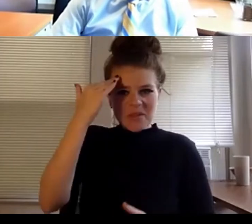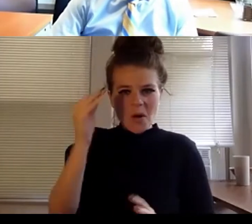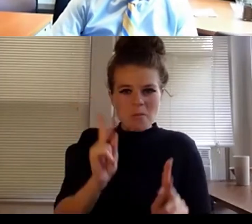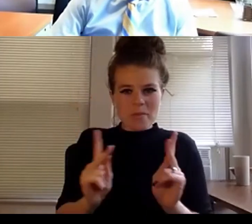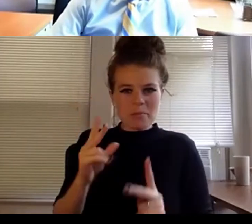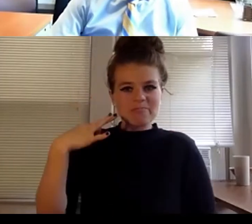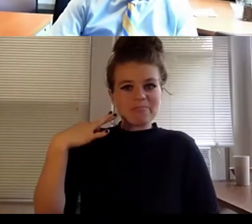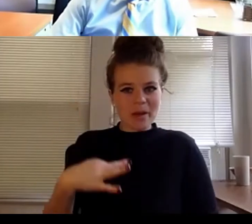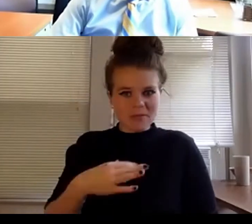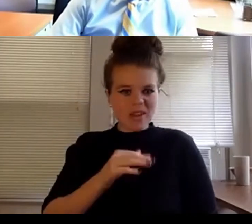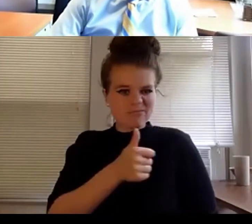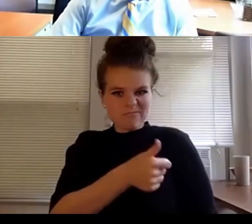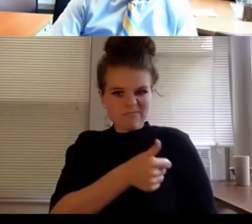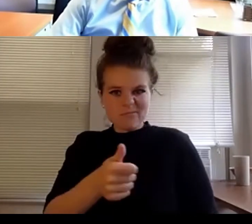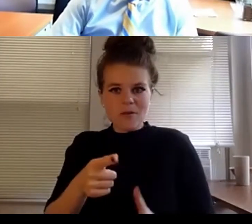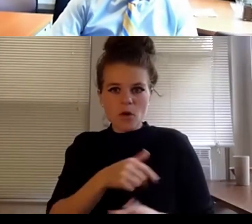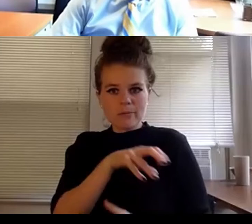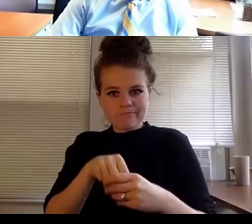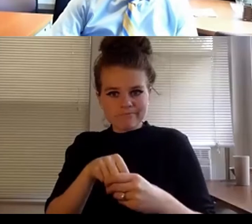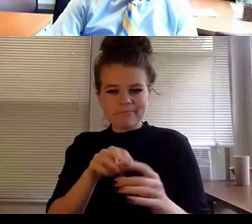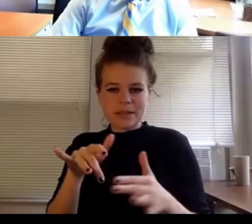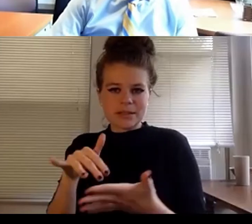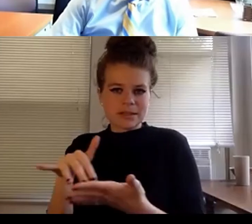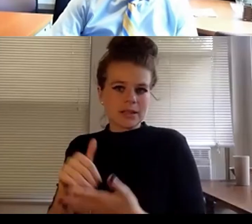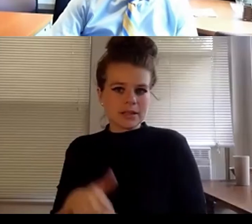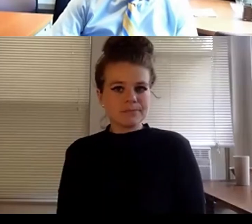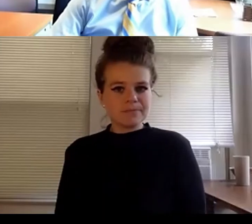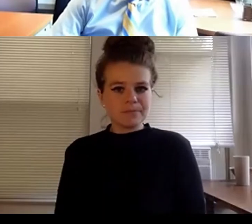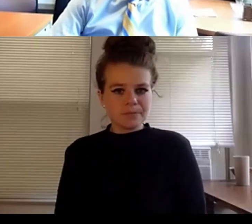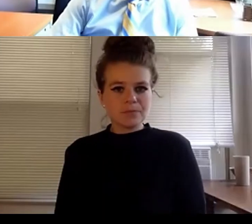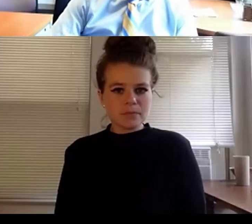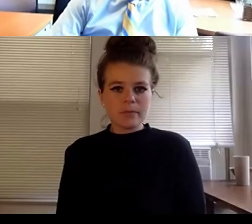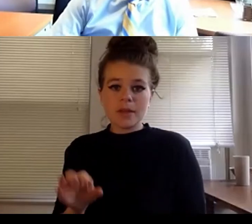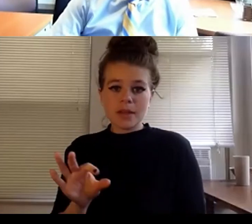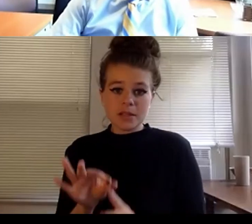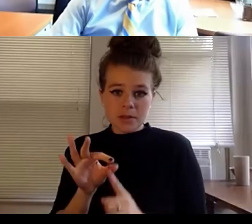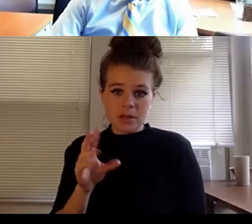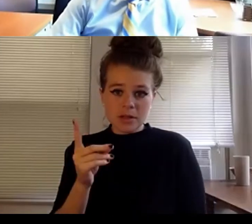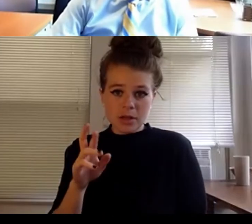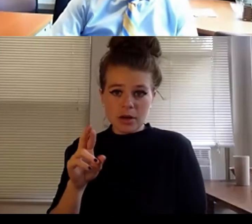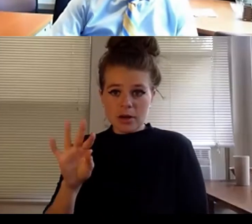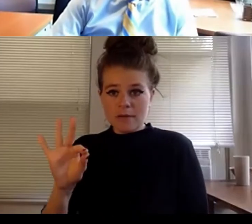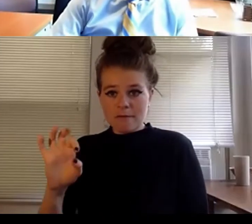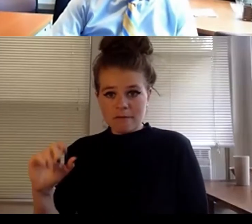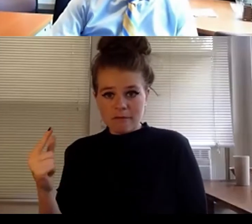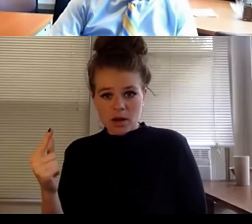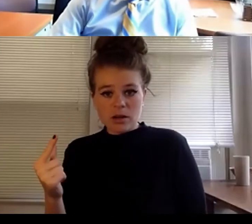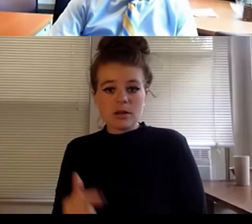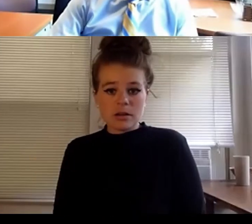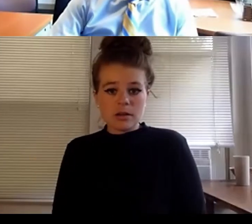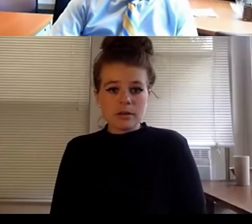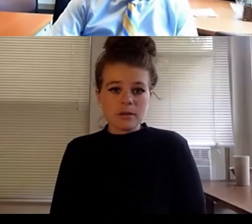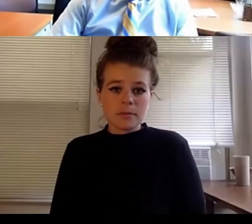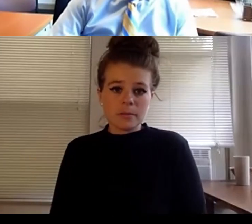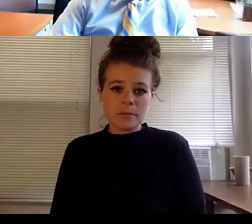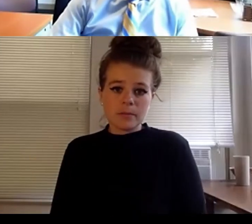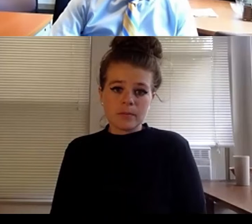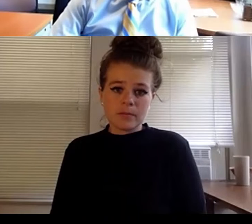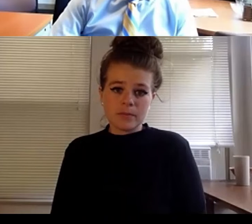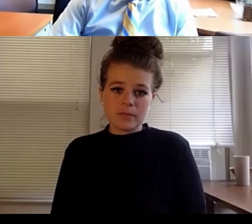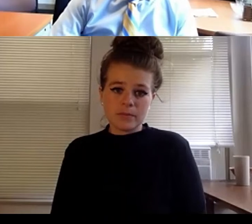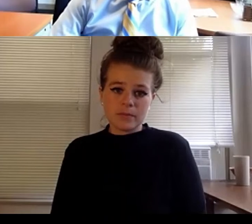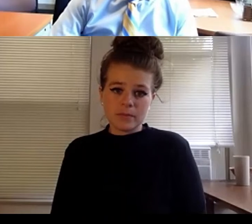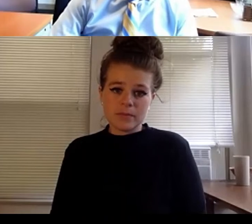benefited personally from being in these studies. And especially Dr. Fung and your